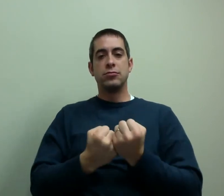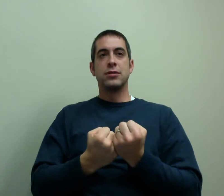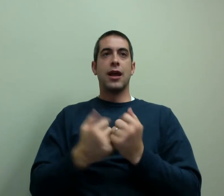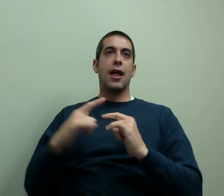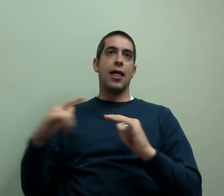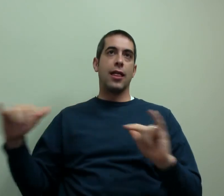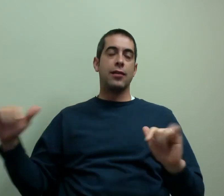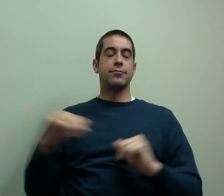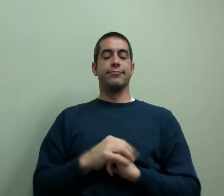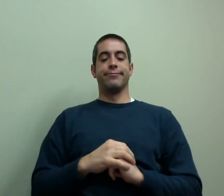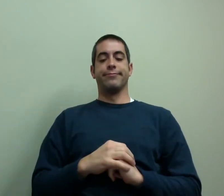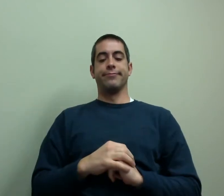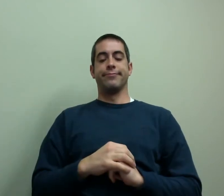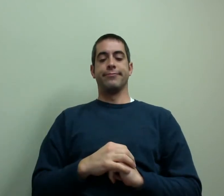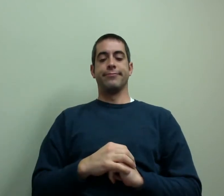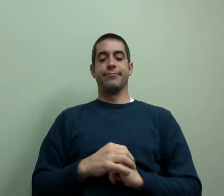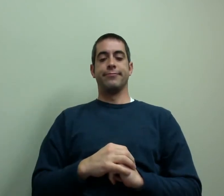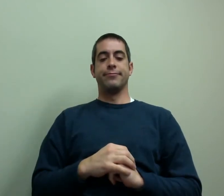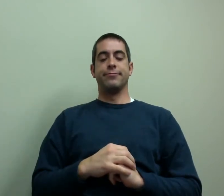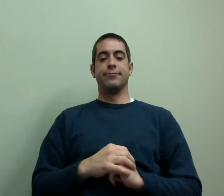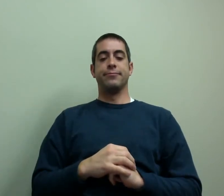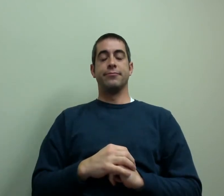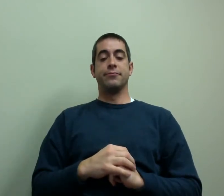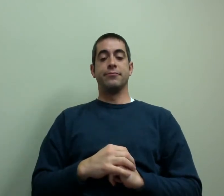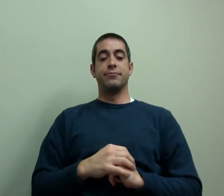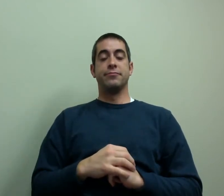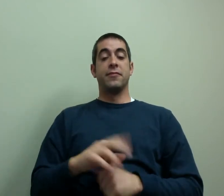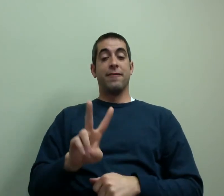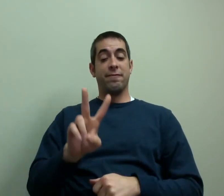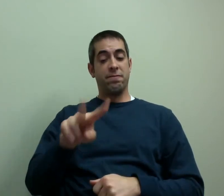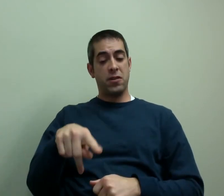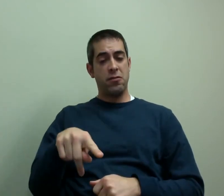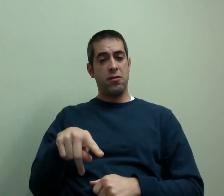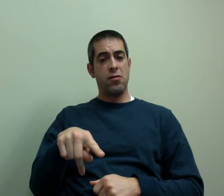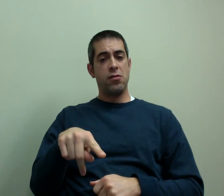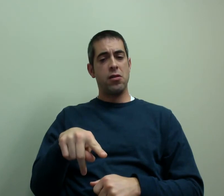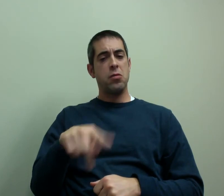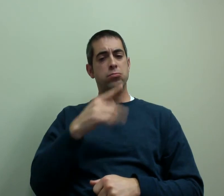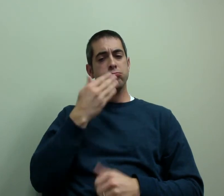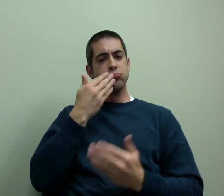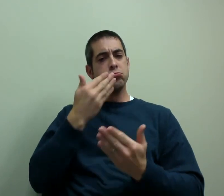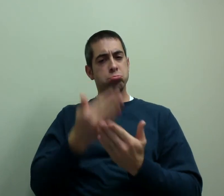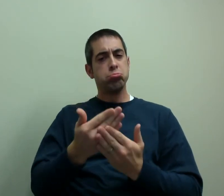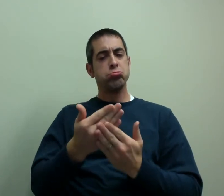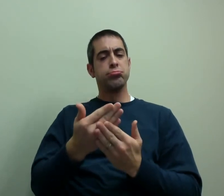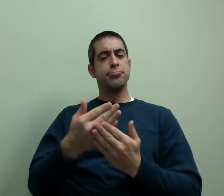inquiries. A public access videophone, another helpful tool for the deaf, that can be placed